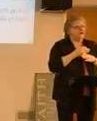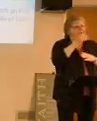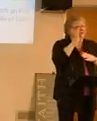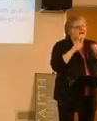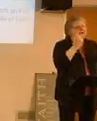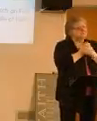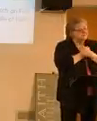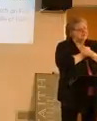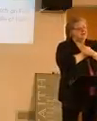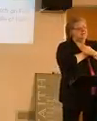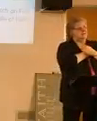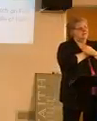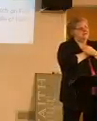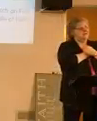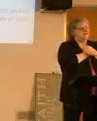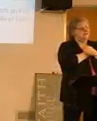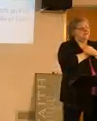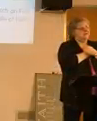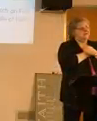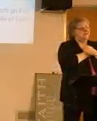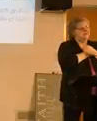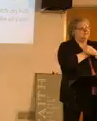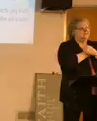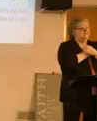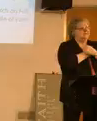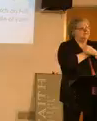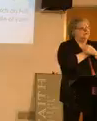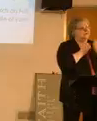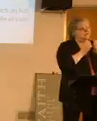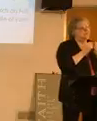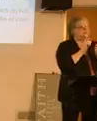God's love, the light of the gospel?